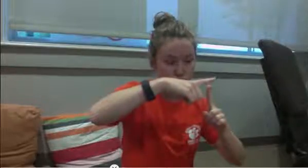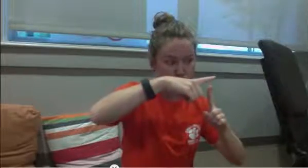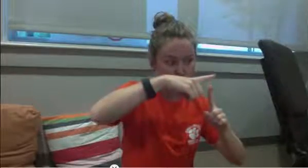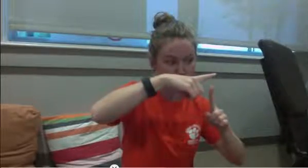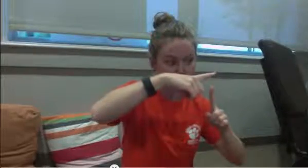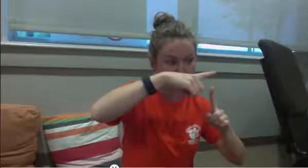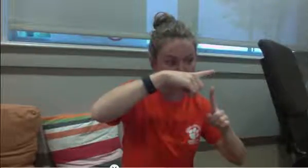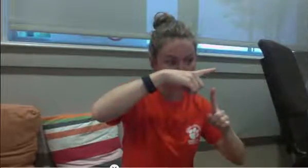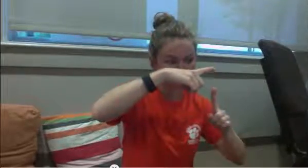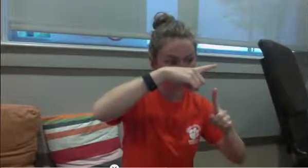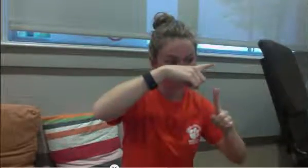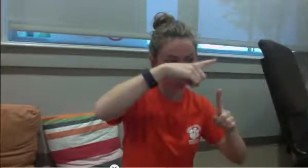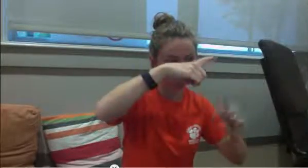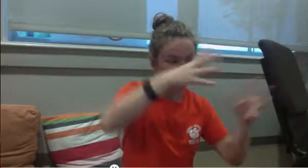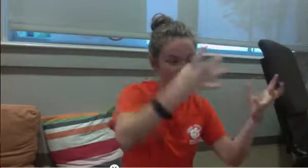rise,